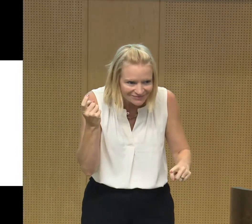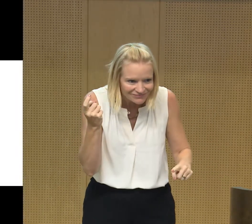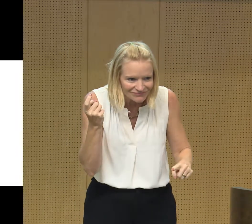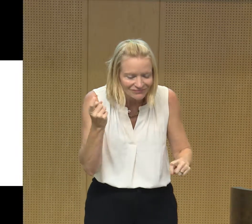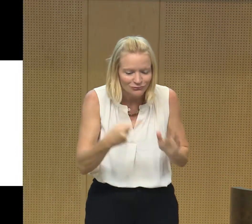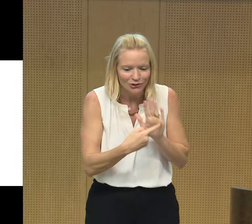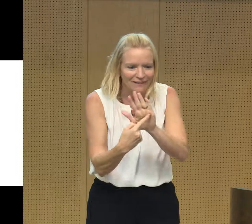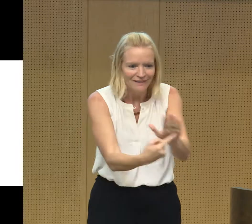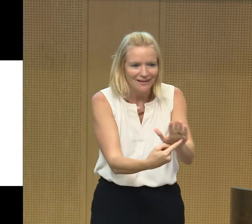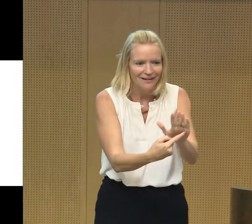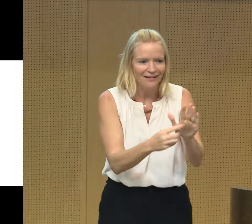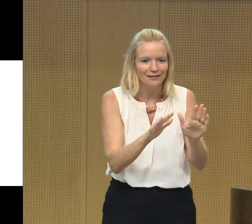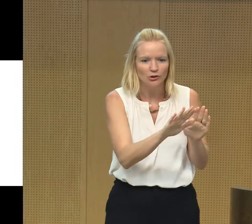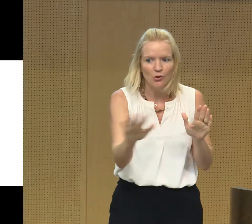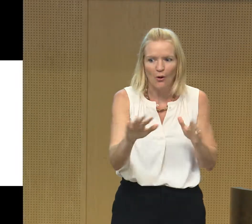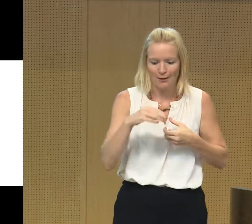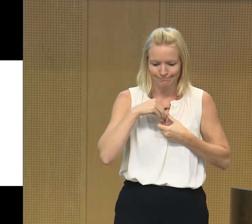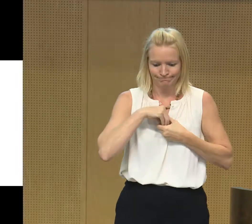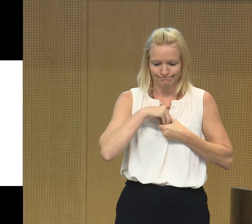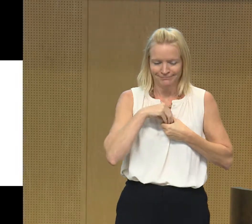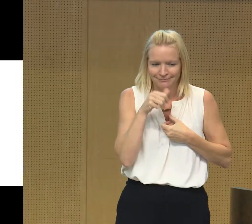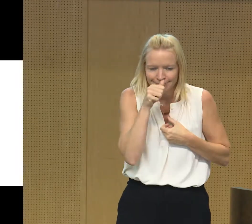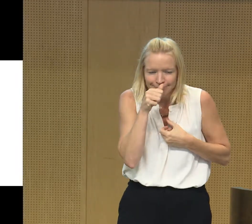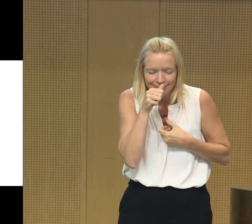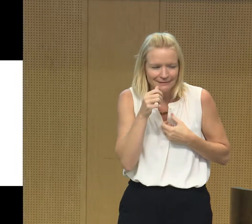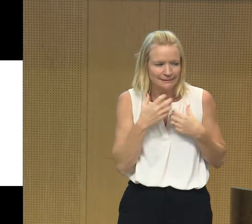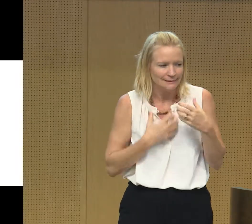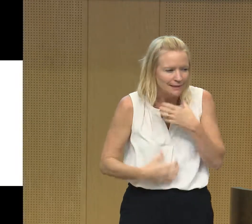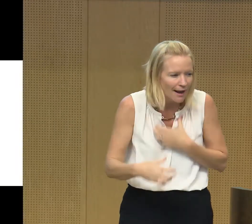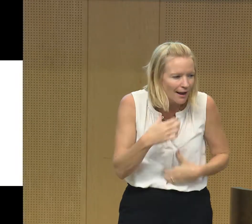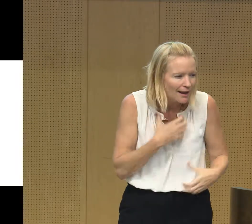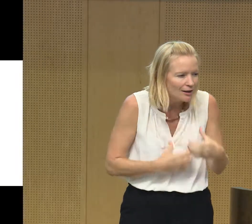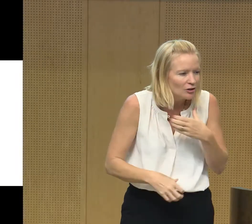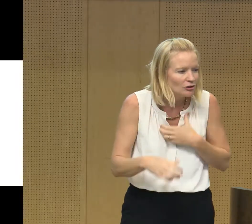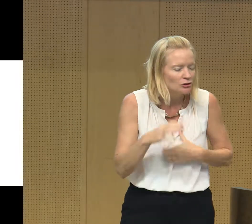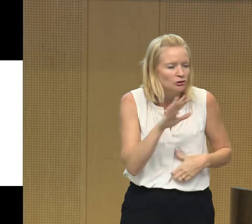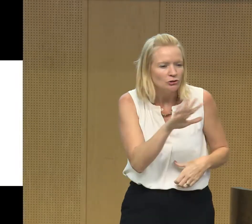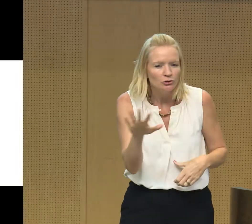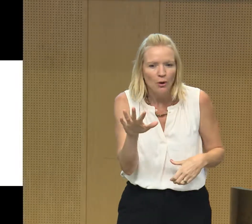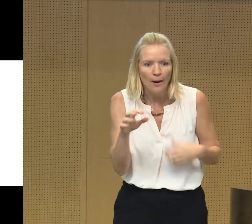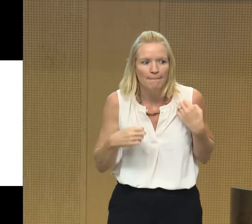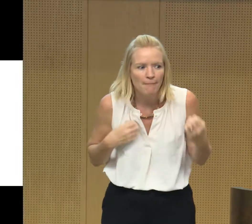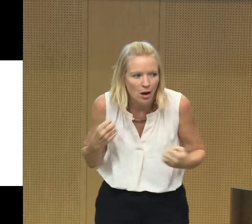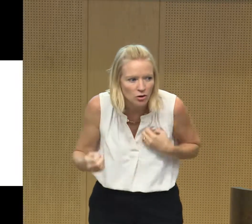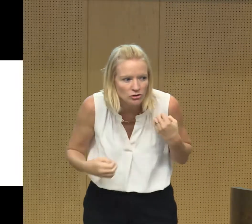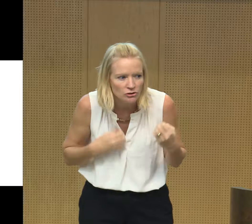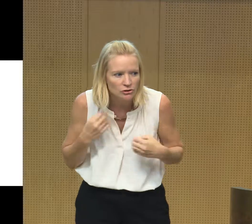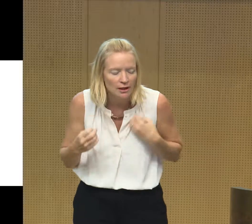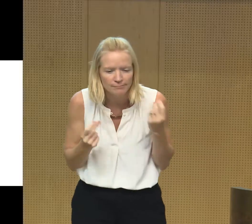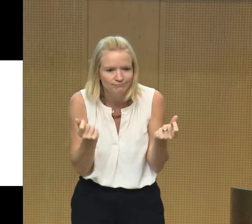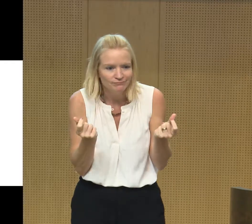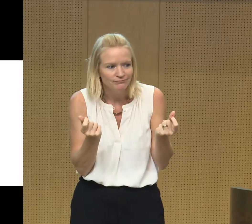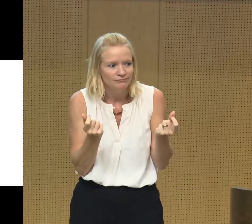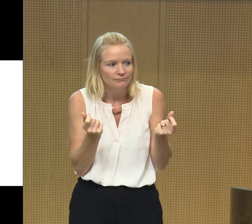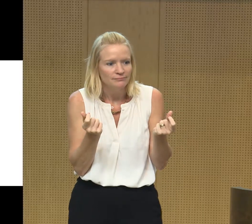the eyes just automatically show what you're thinking, your internal desires, your